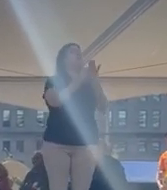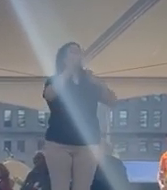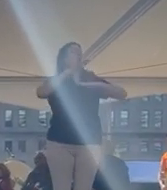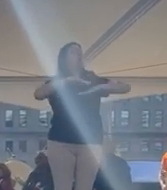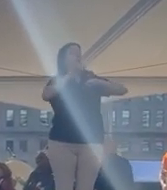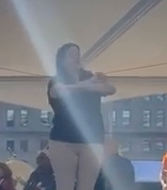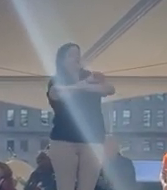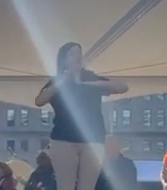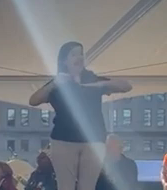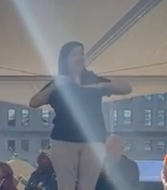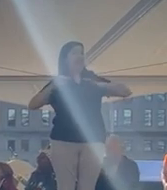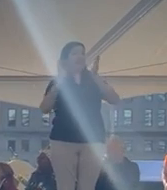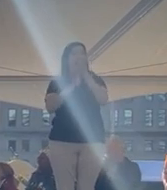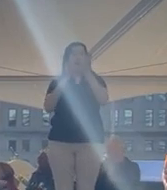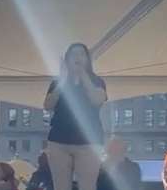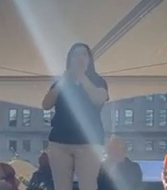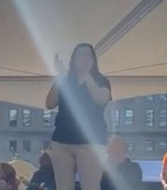stage.